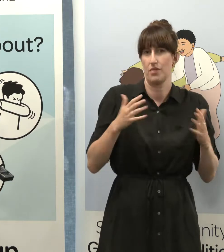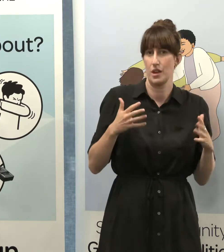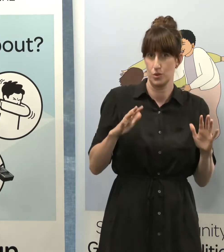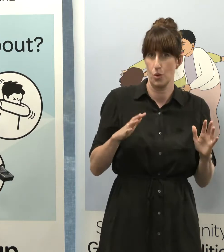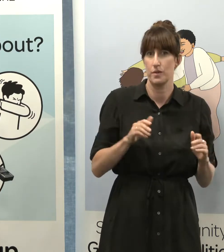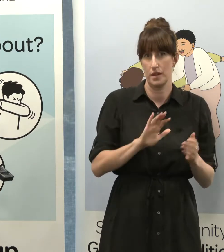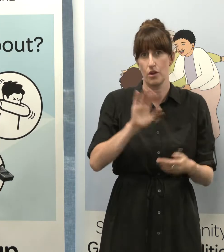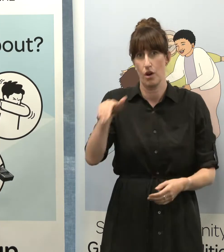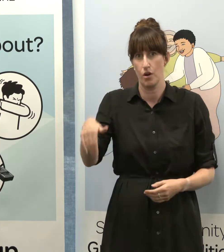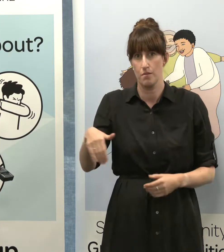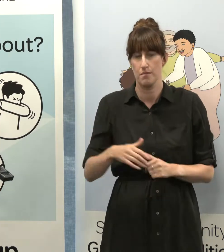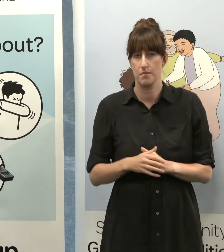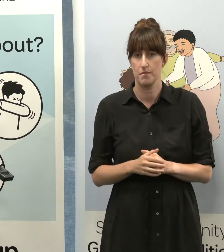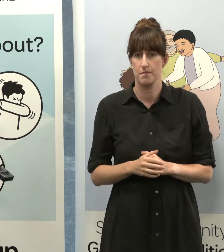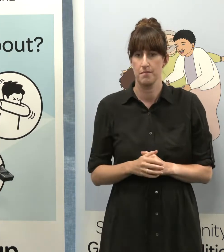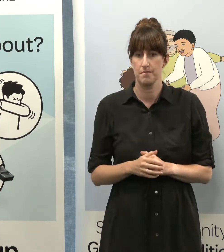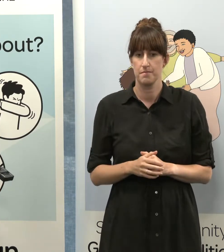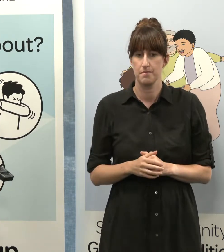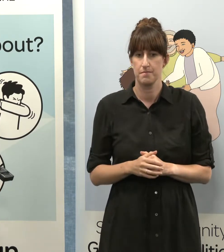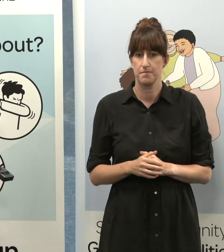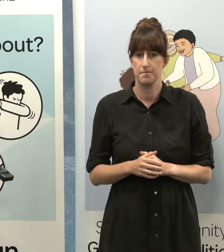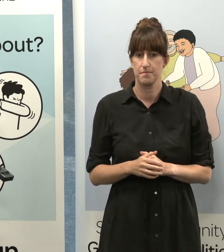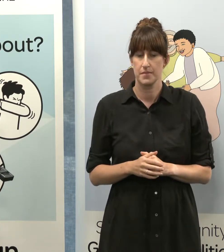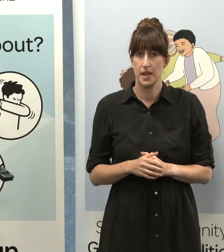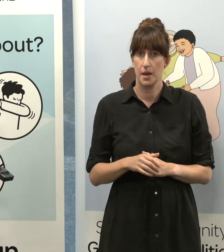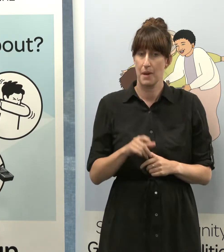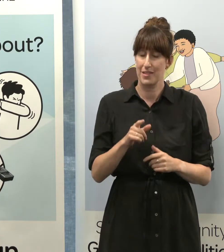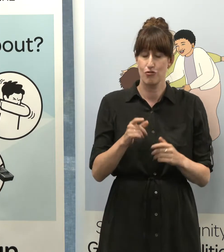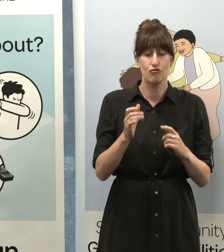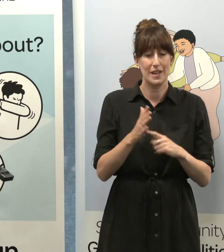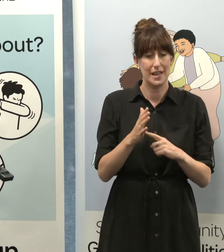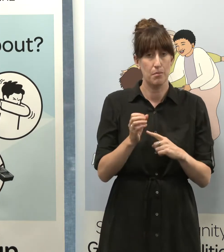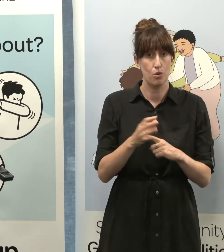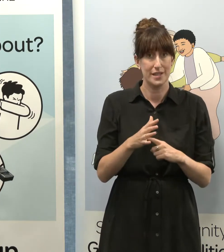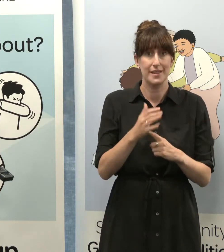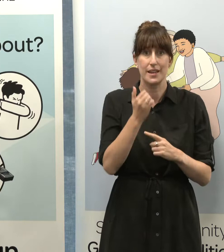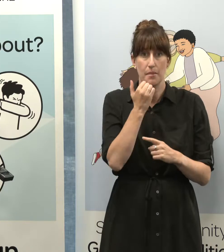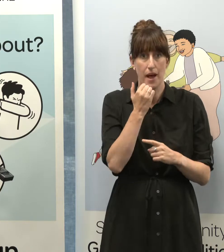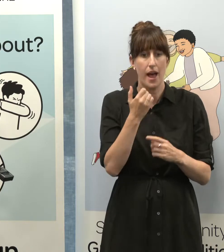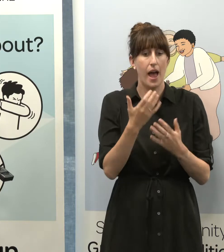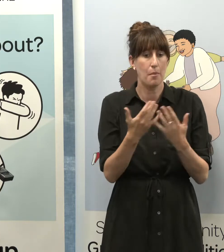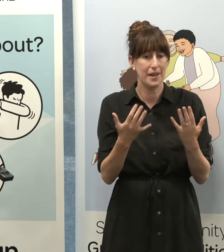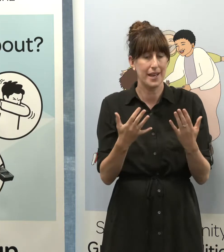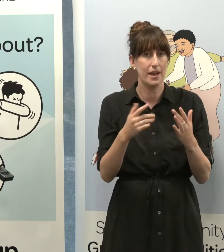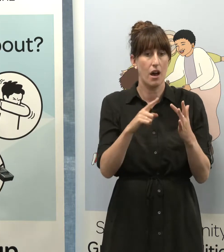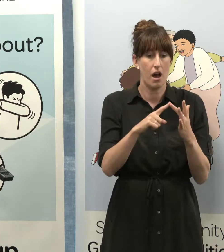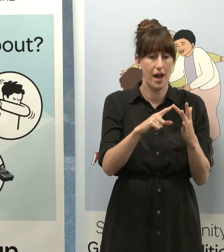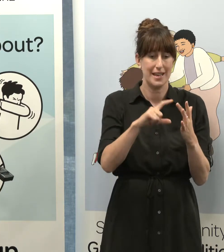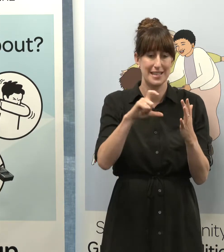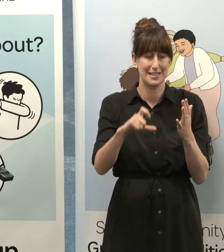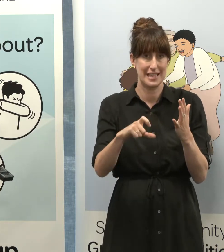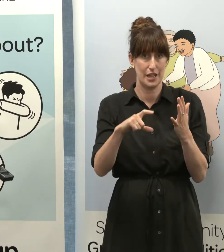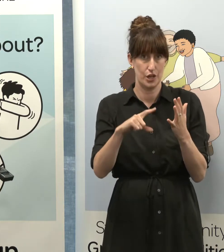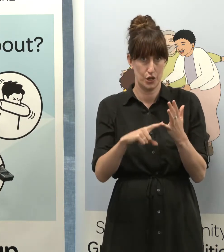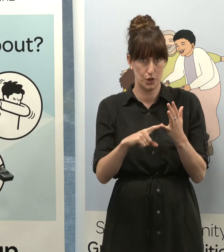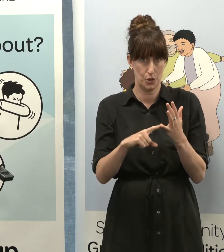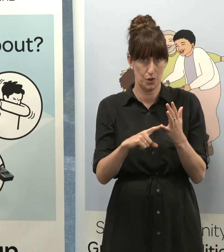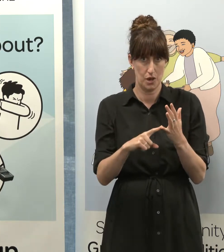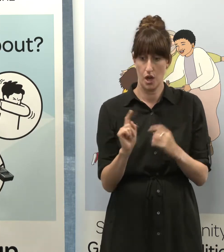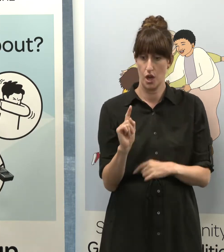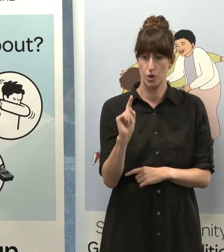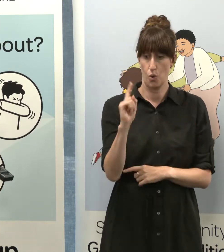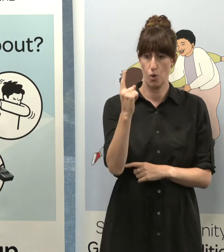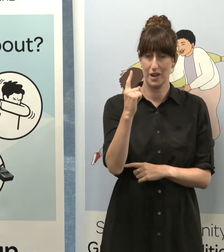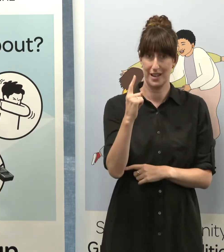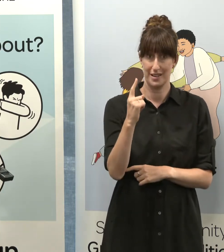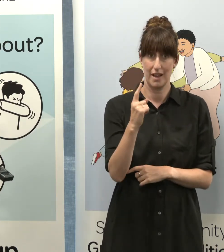again, an important figure here is those number of people in ICU or high dependency units. And in Auckland at the moment, of those over